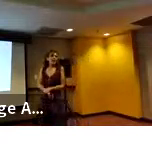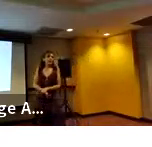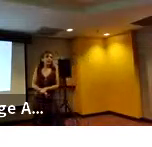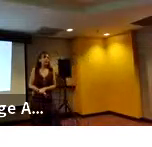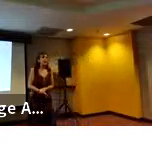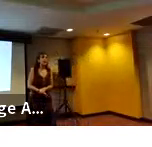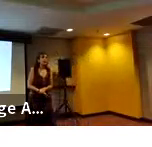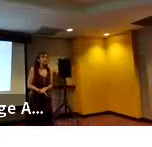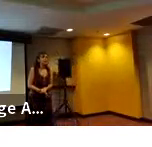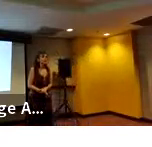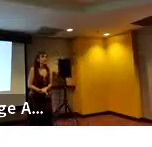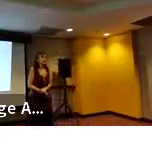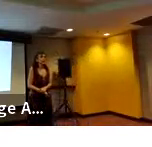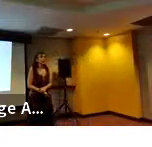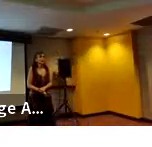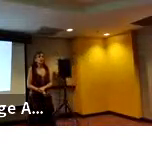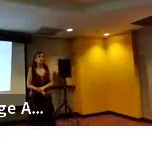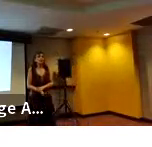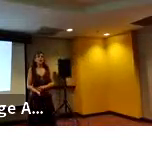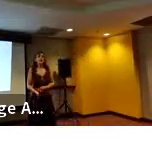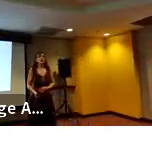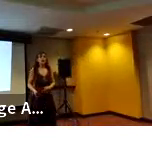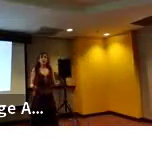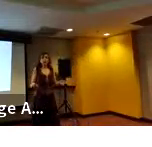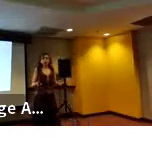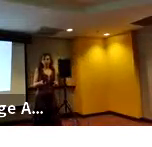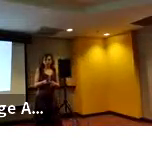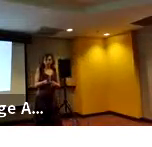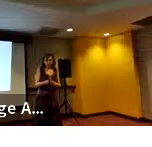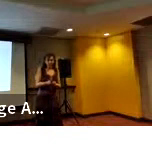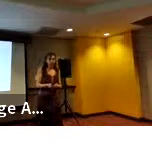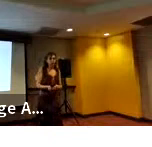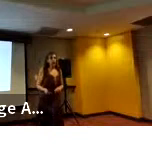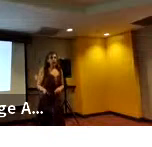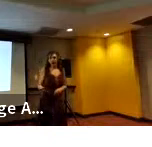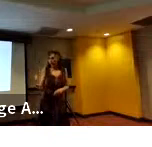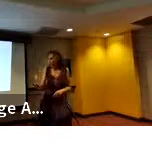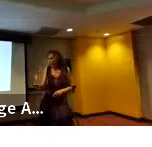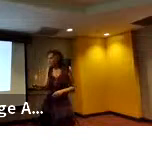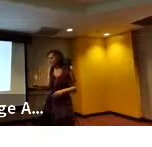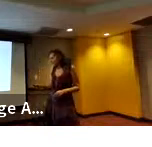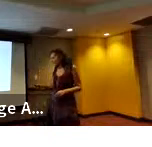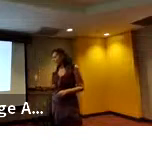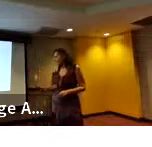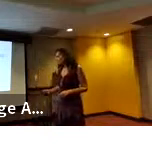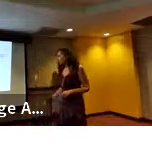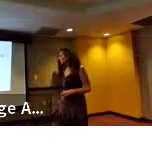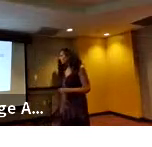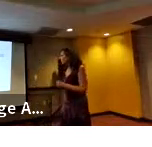hypertext, and he was a major contributor to what we now know as HTML and its variants.